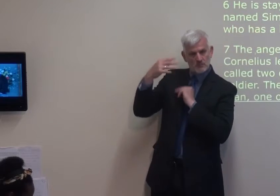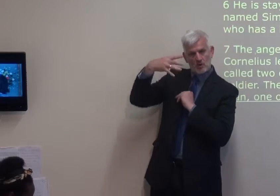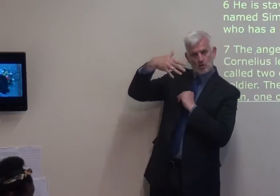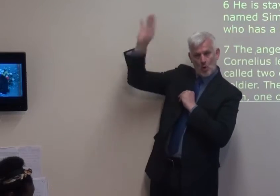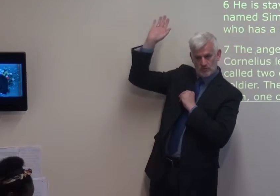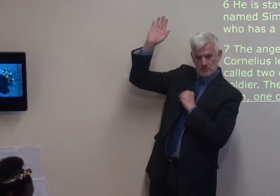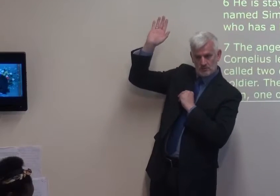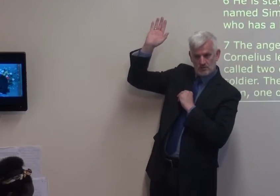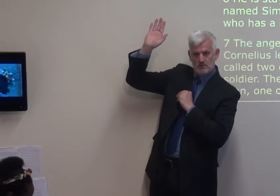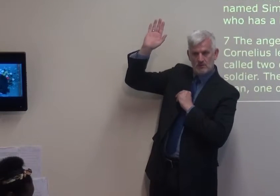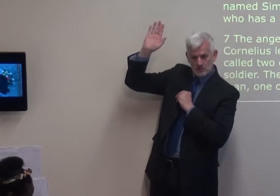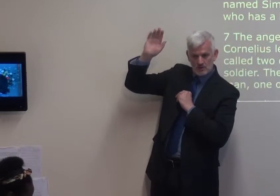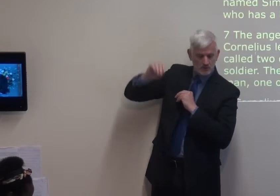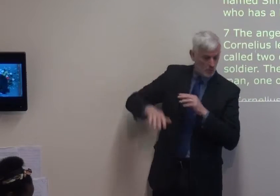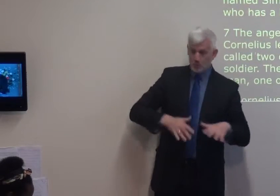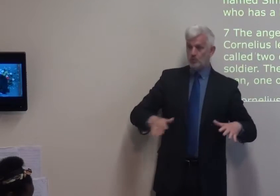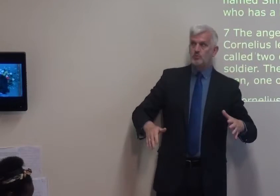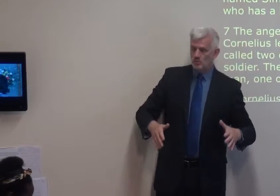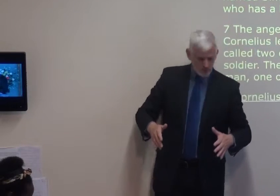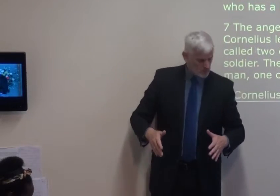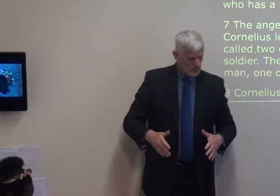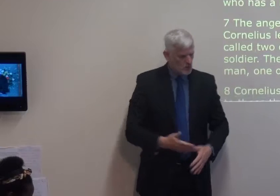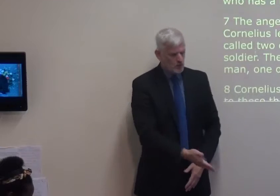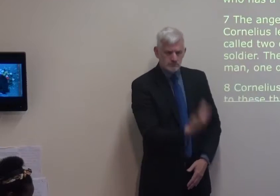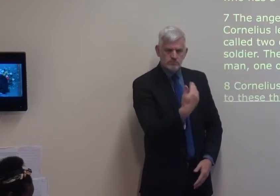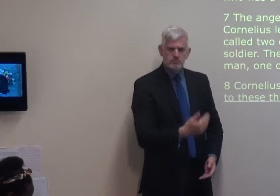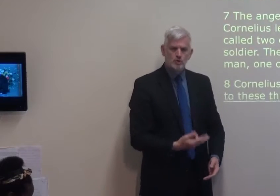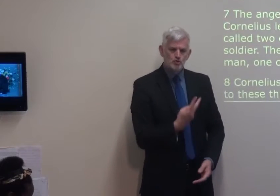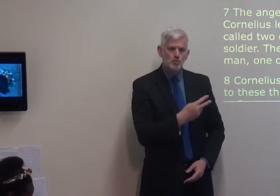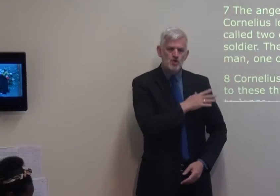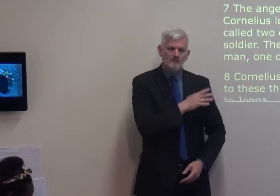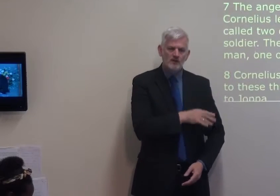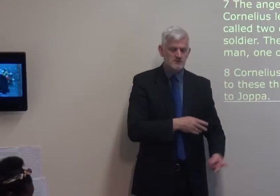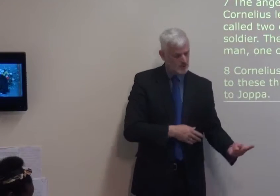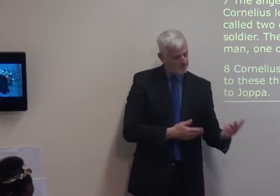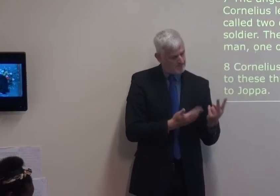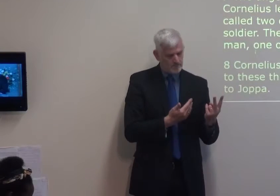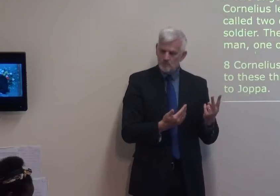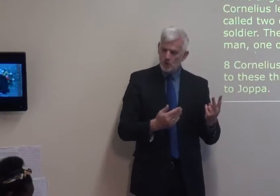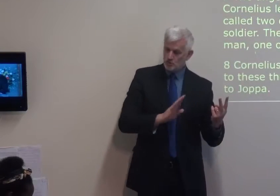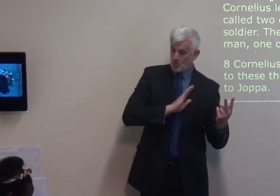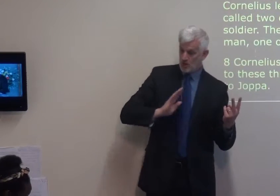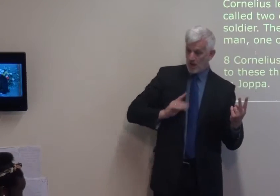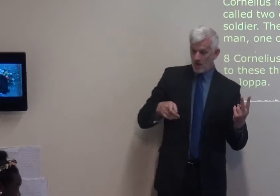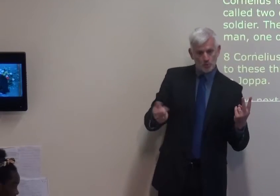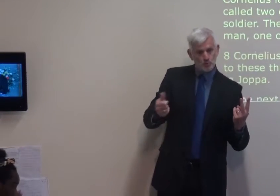departed, he called 2 of his household servants, and a devout soldier of them that waited on